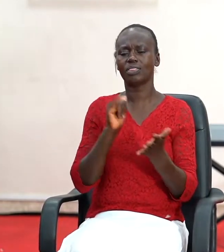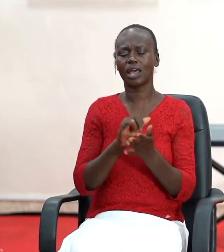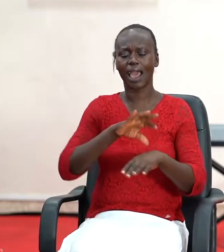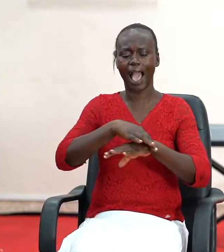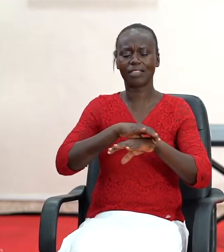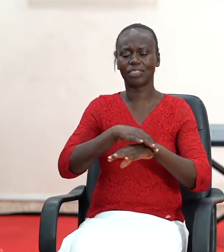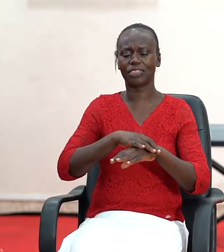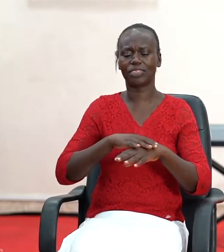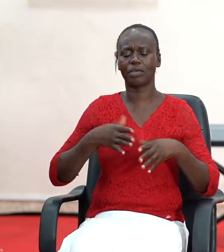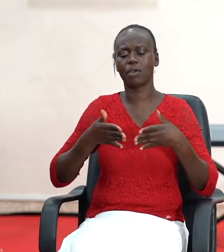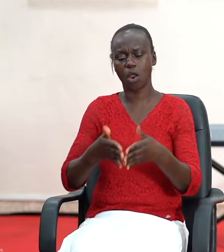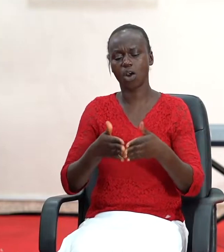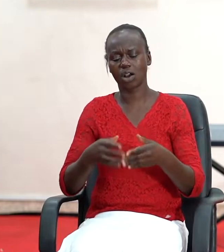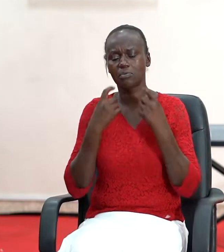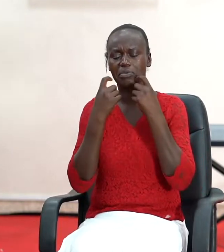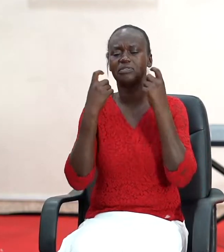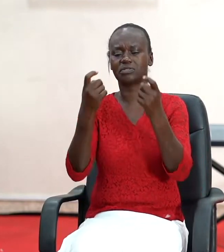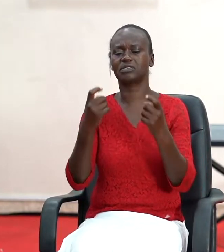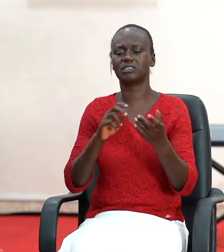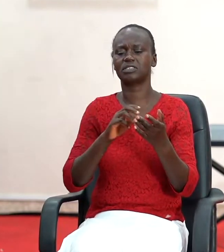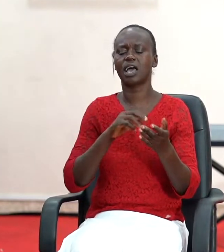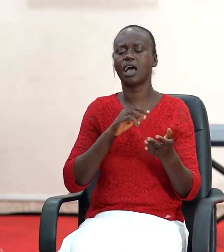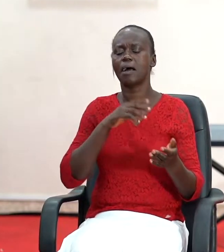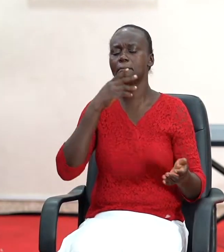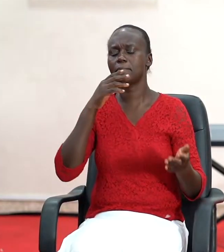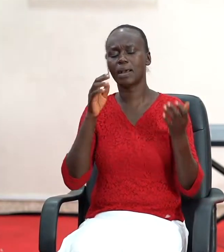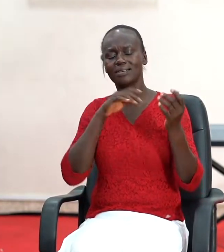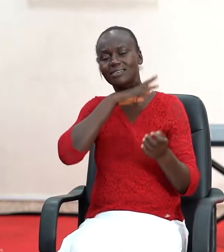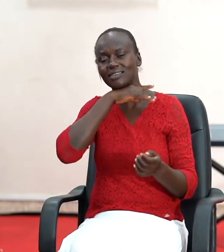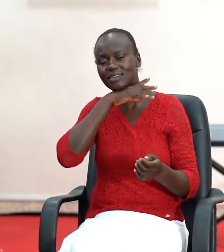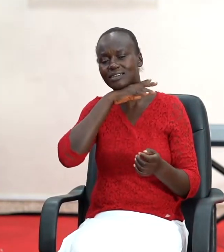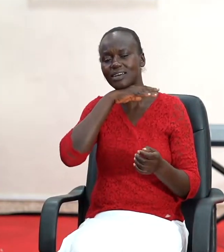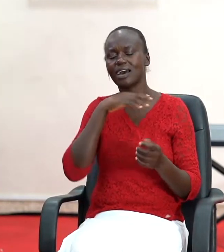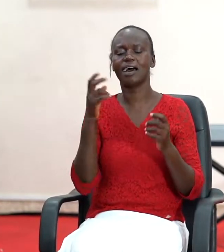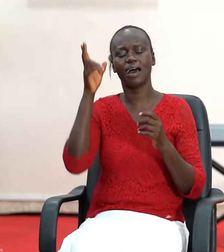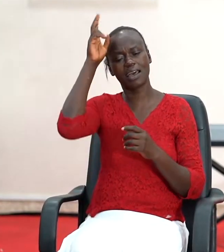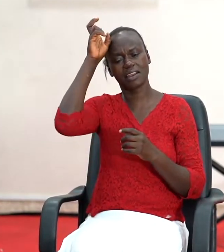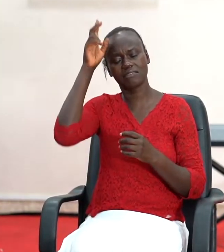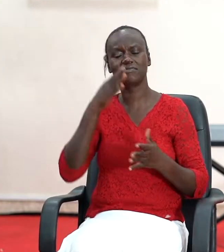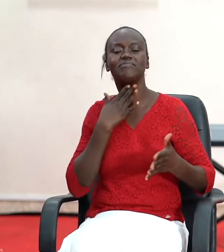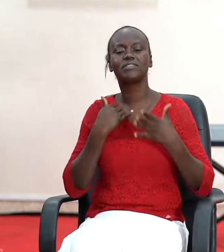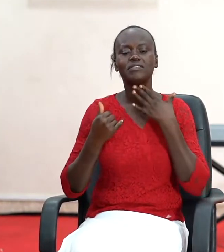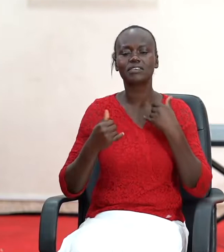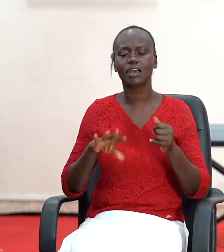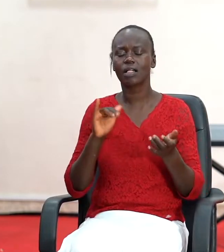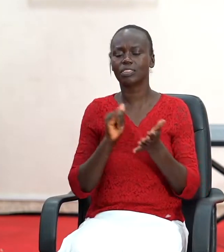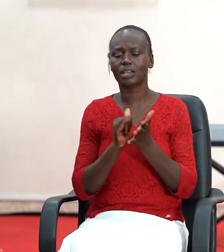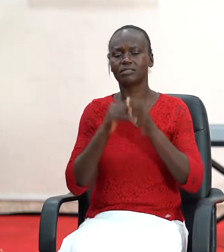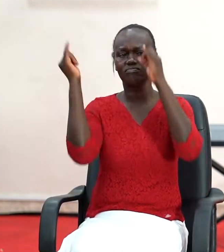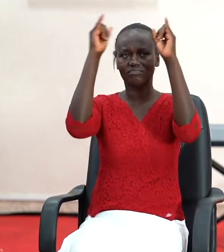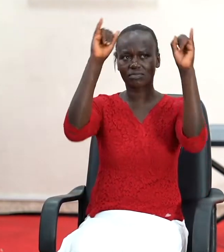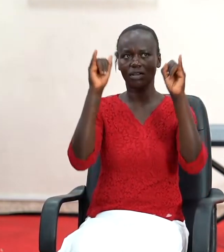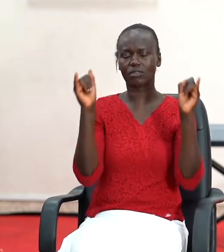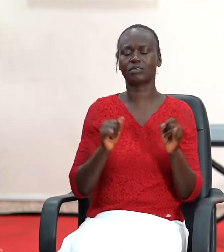immorality, impurity, lust, evil desires, and greed, which is idolatry. And in the book